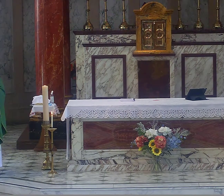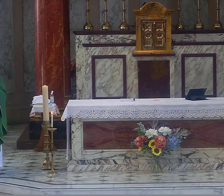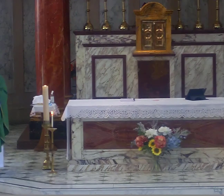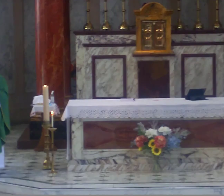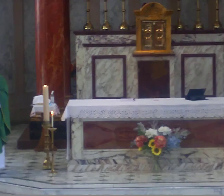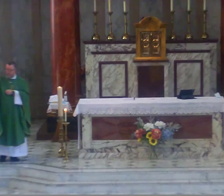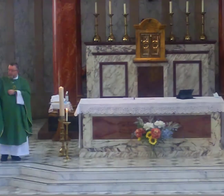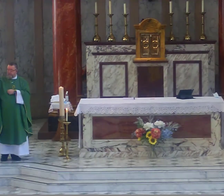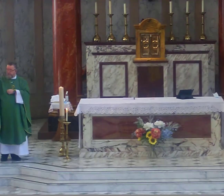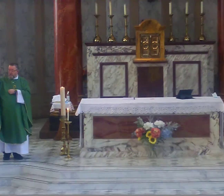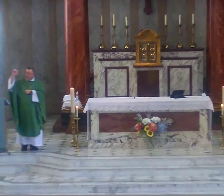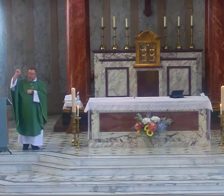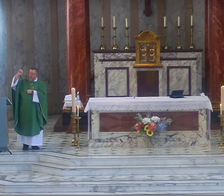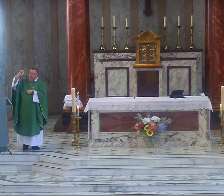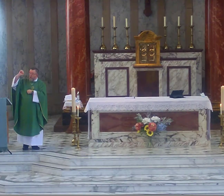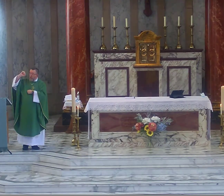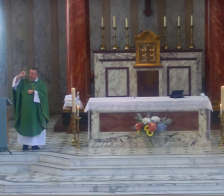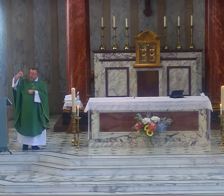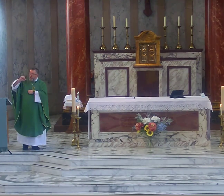O God,